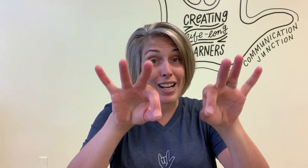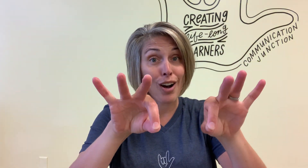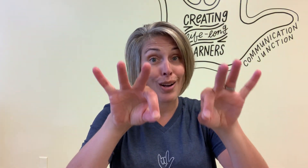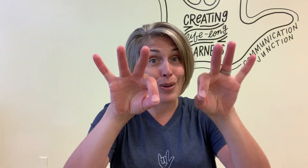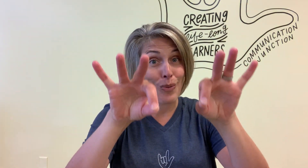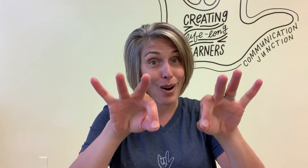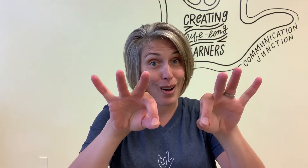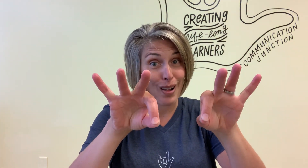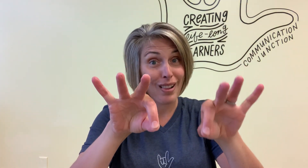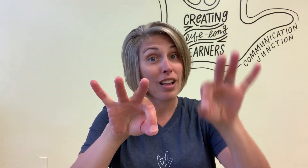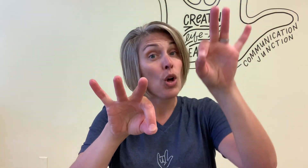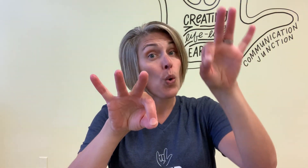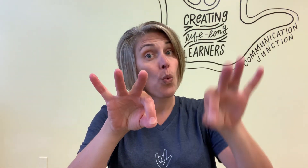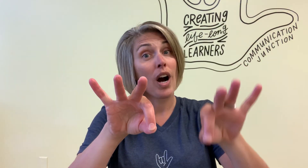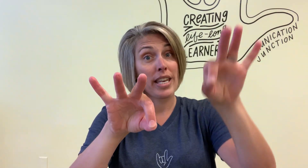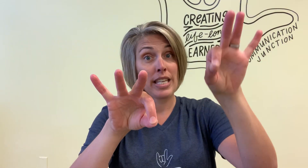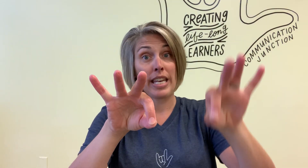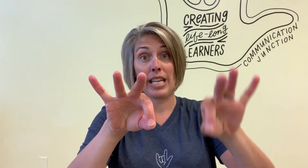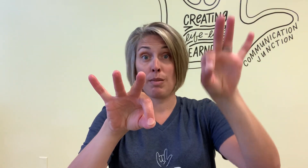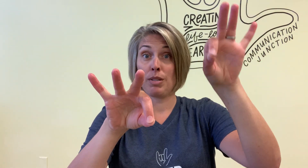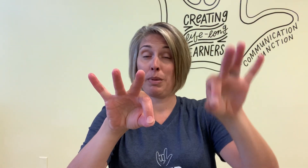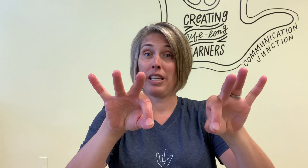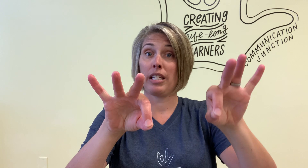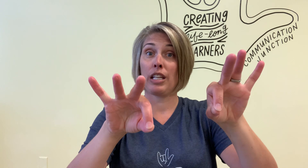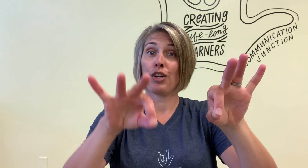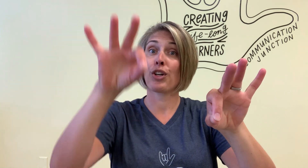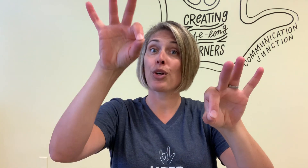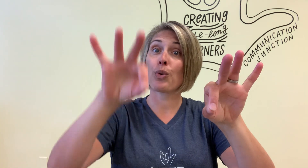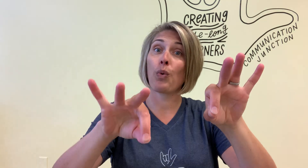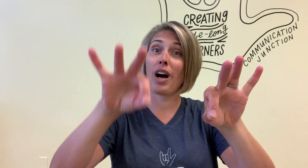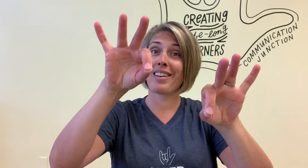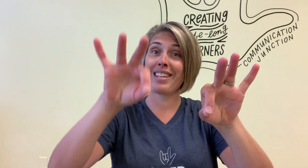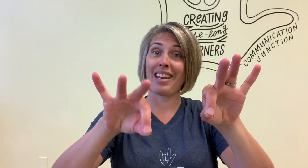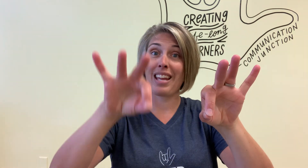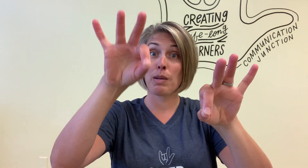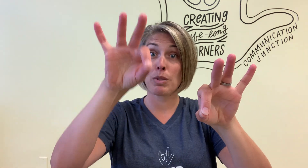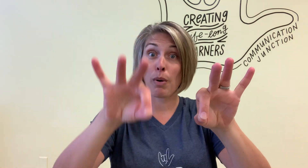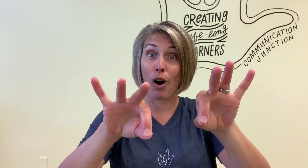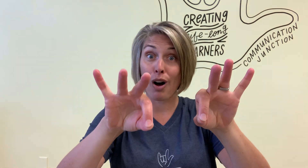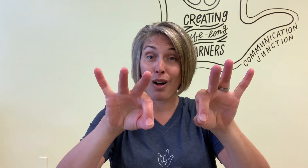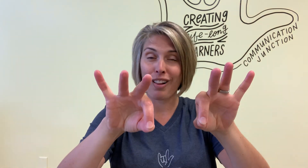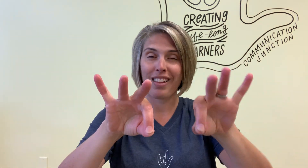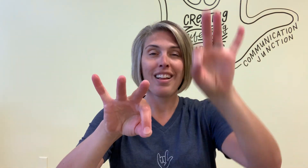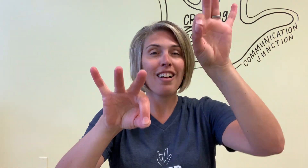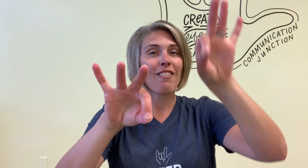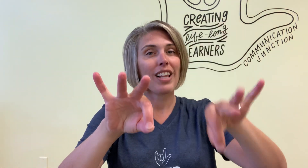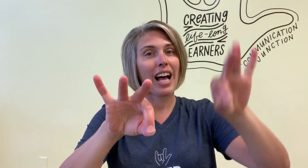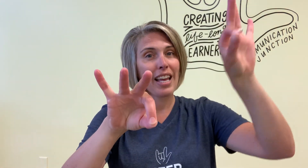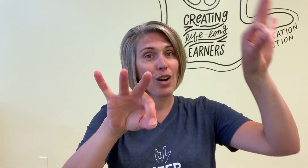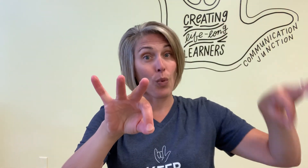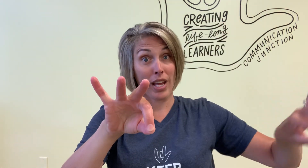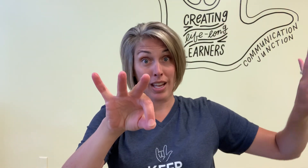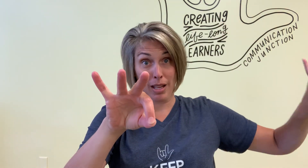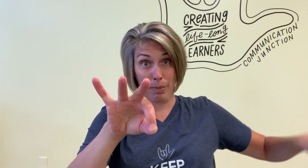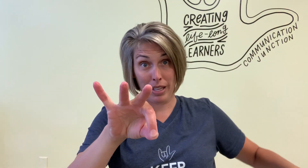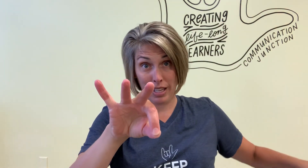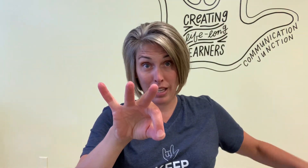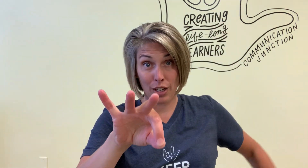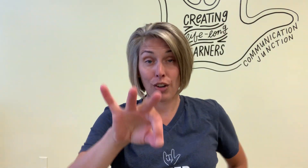on a wall. One named Peter, one named Paul. Fly away,